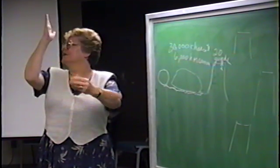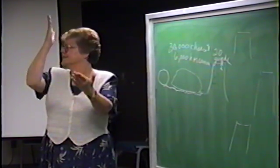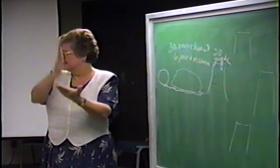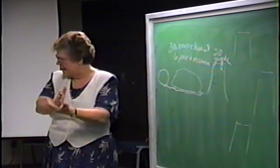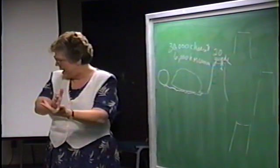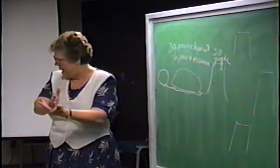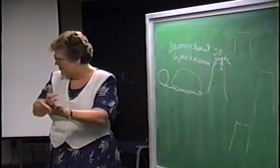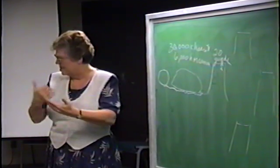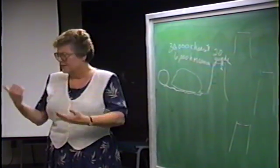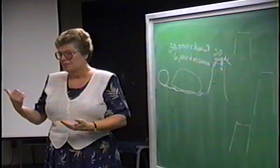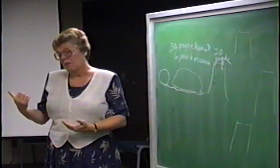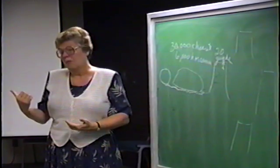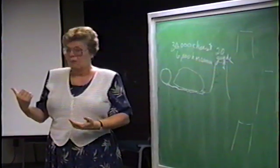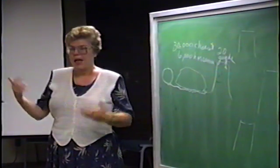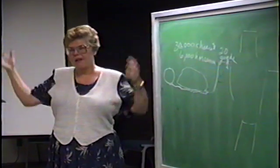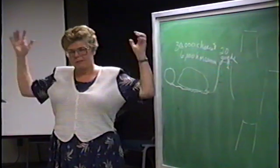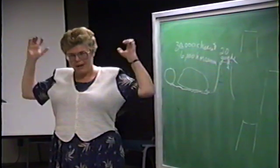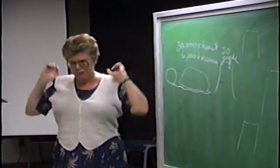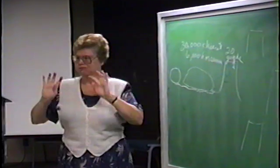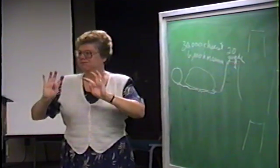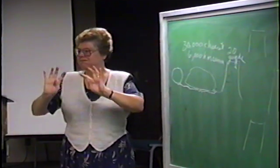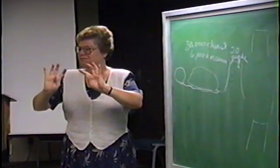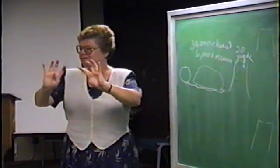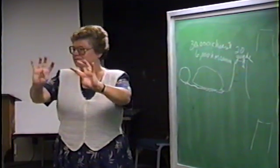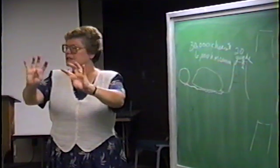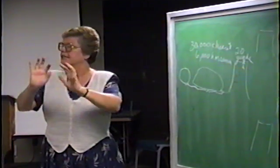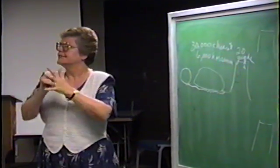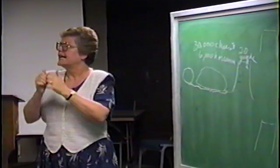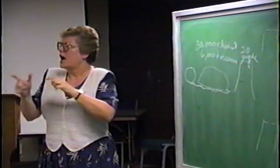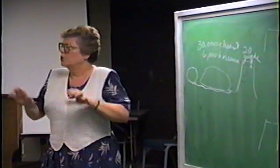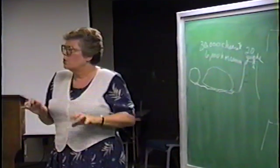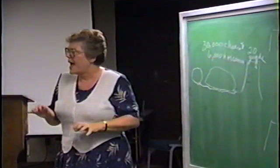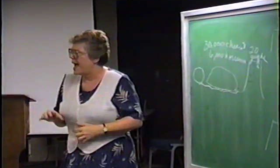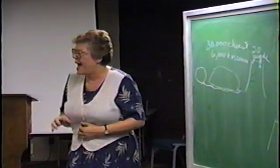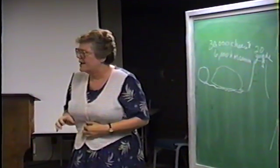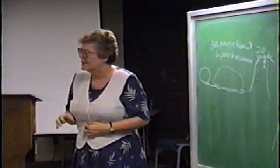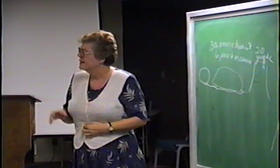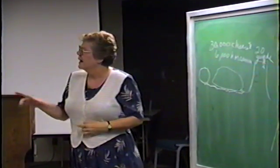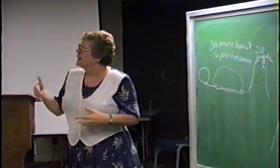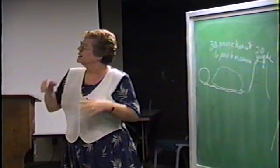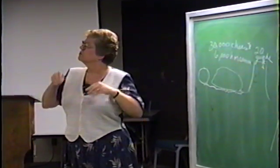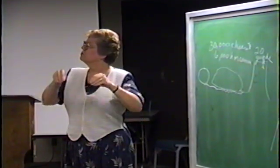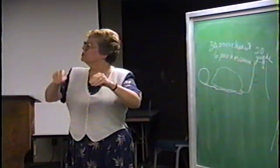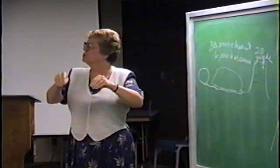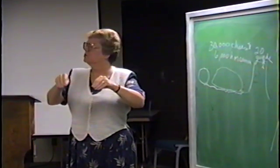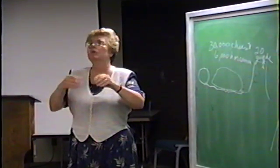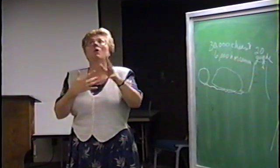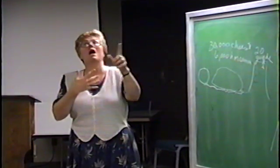who stop? Everybody, that's how you act. This mood.